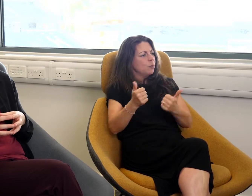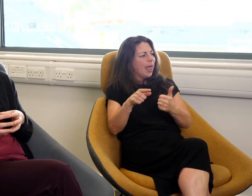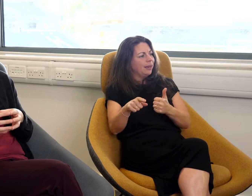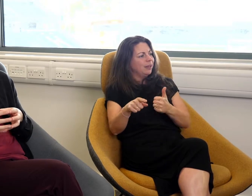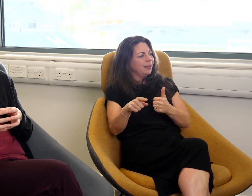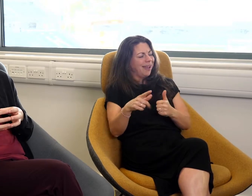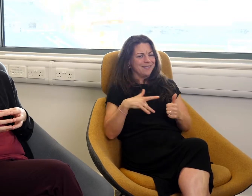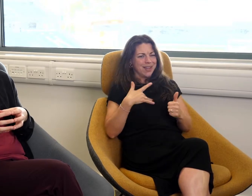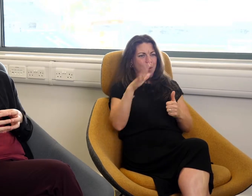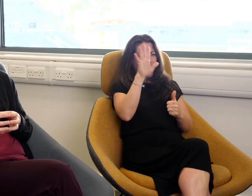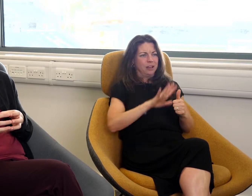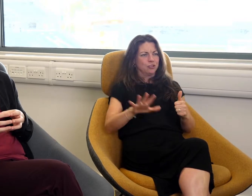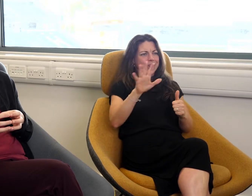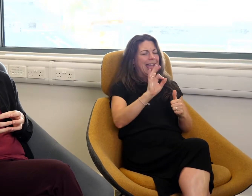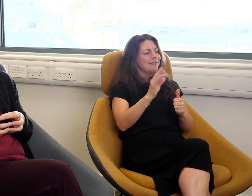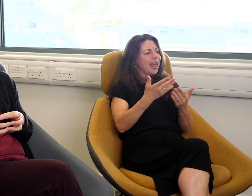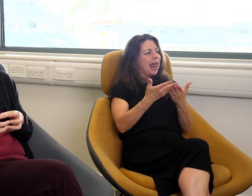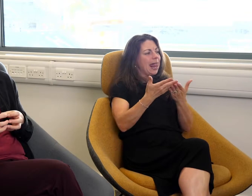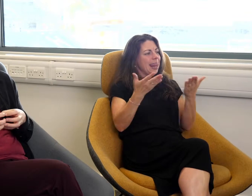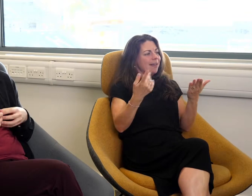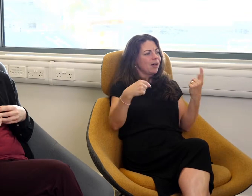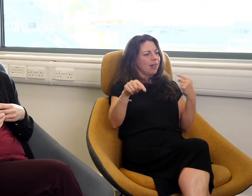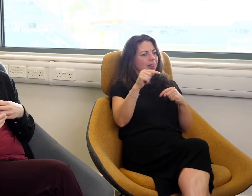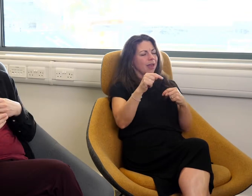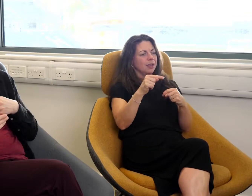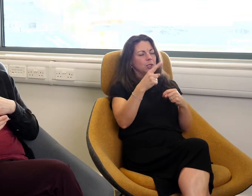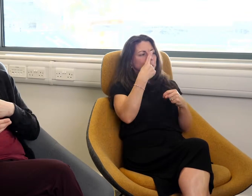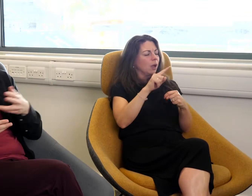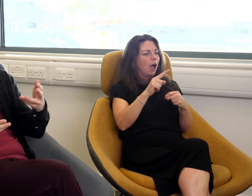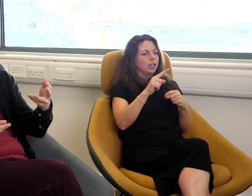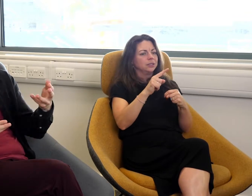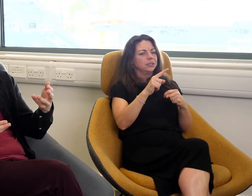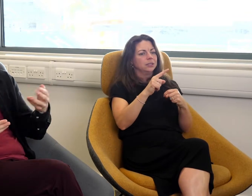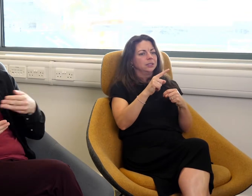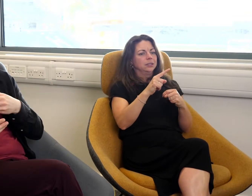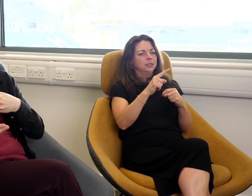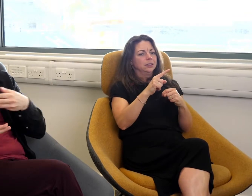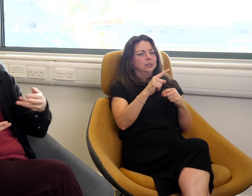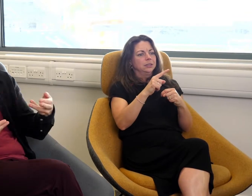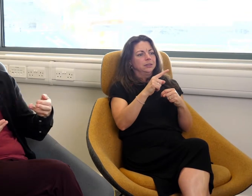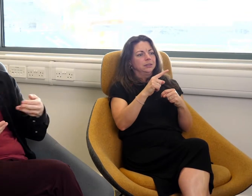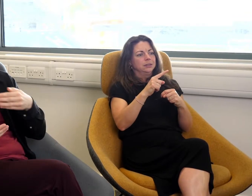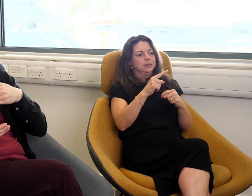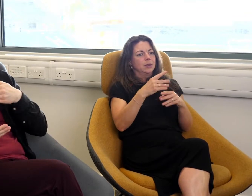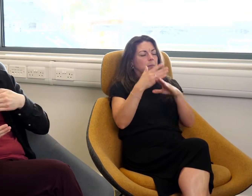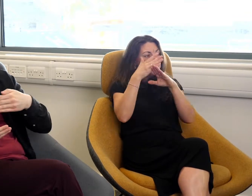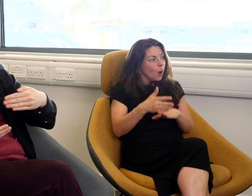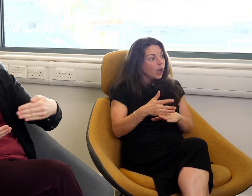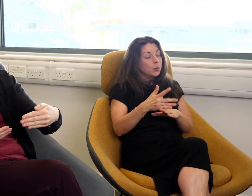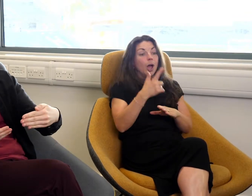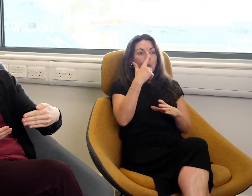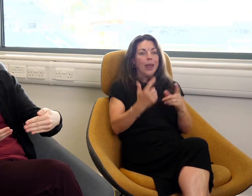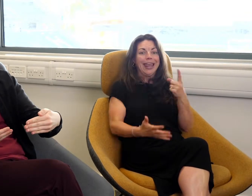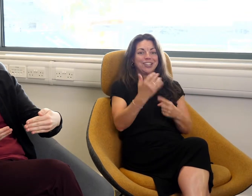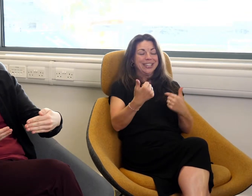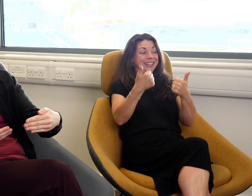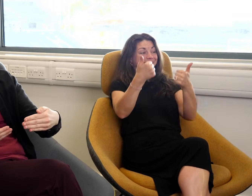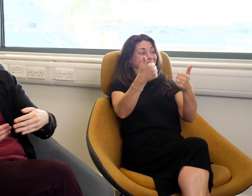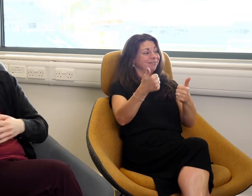that anyone from anywhere can just get to wherever they want through pure hard work. There are barriers in people's way, you